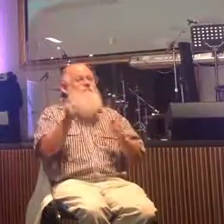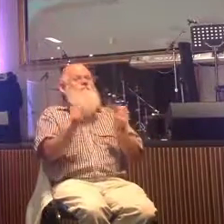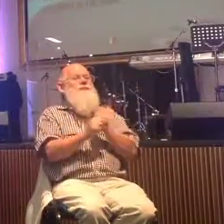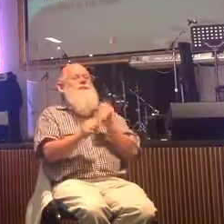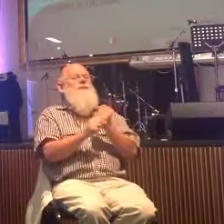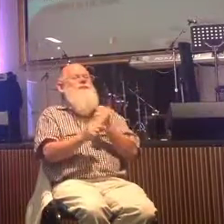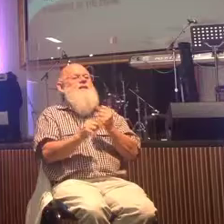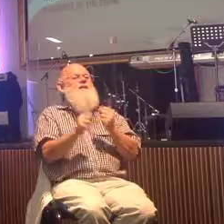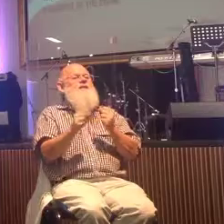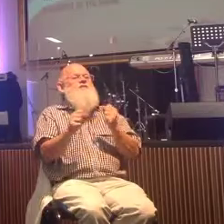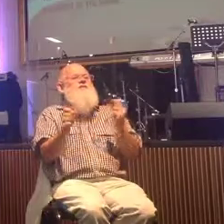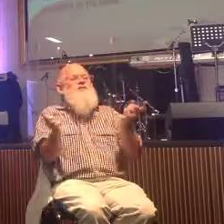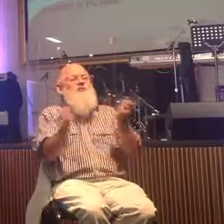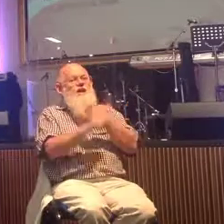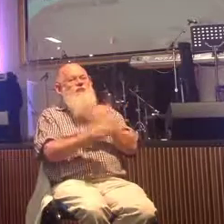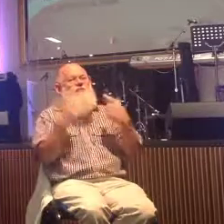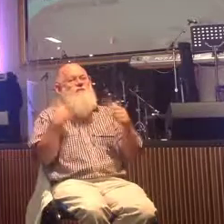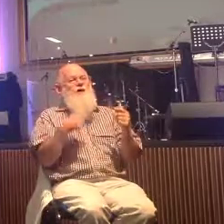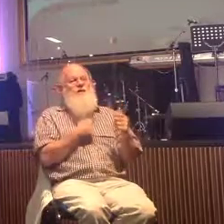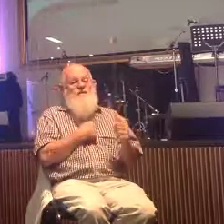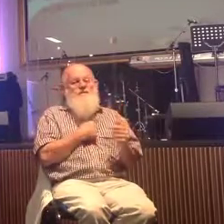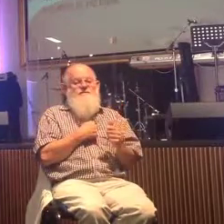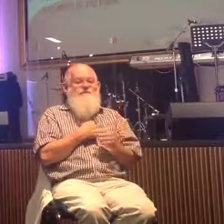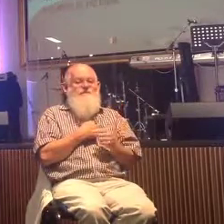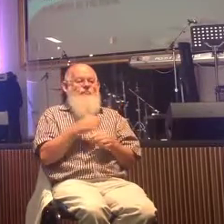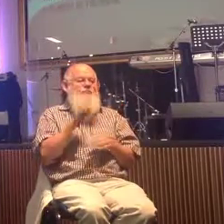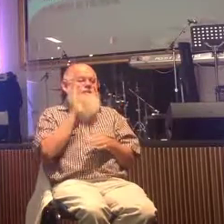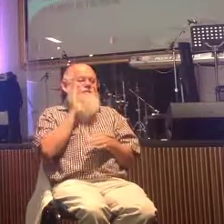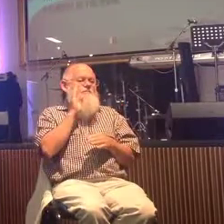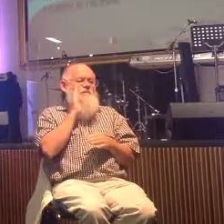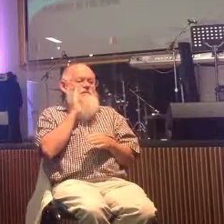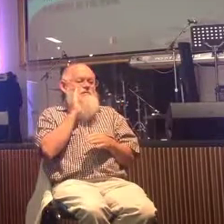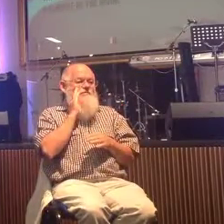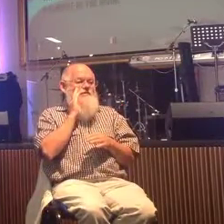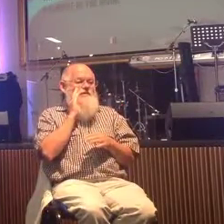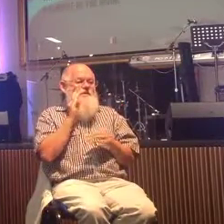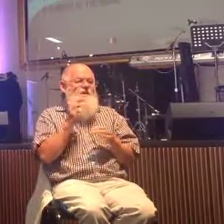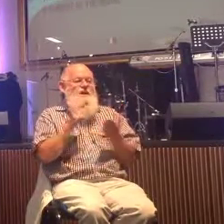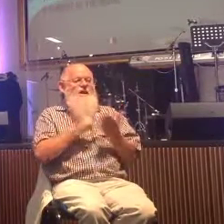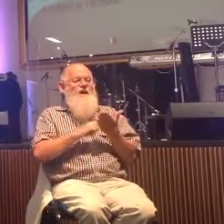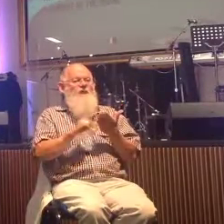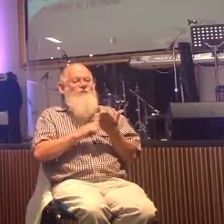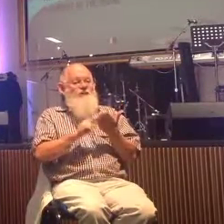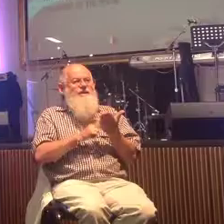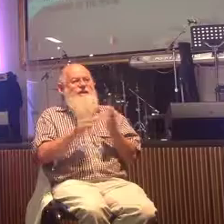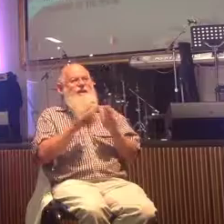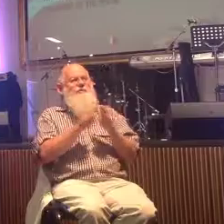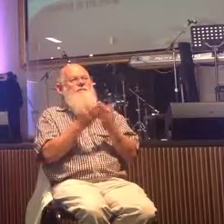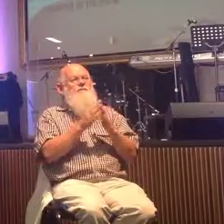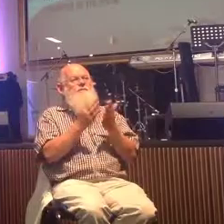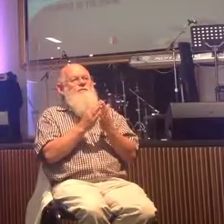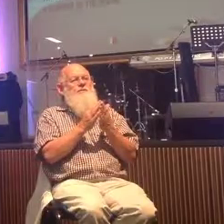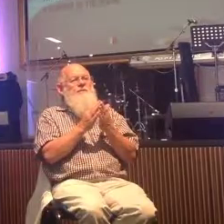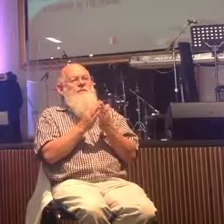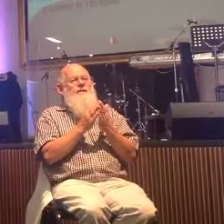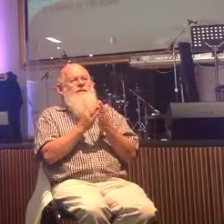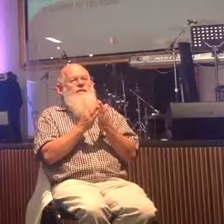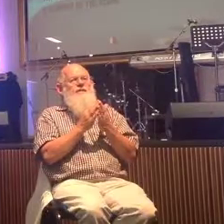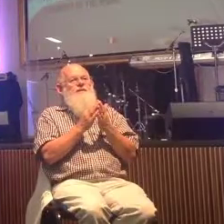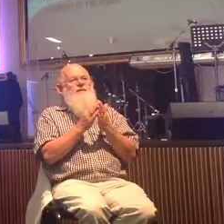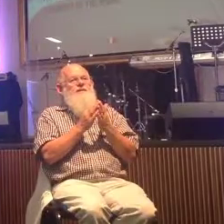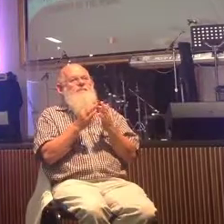place to be. I've recently been challenged by reading a book called Crazy Love, which I recommend to just about anyone. I've only read about 4 chapters because every time